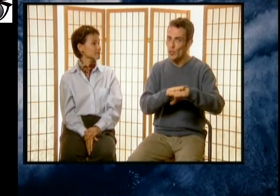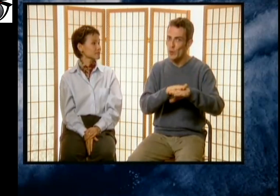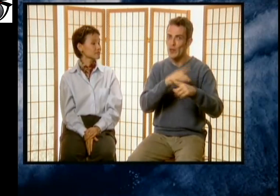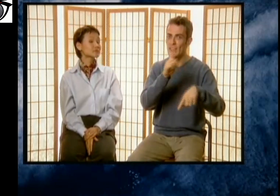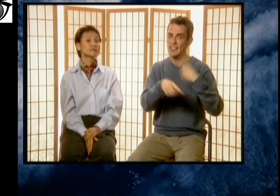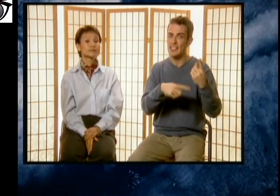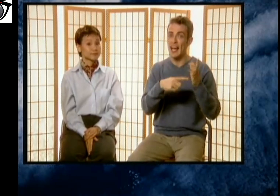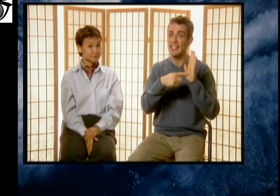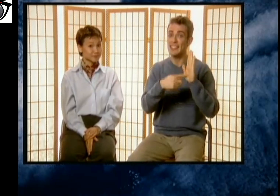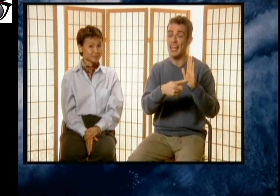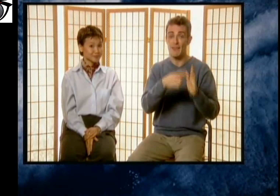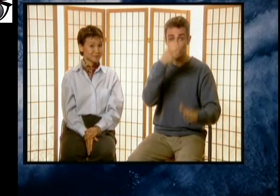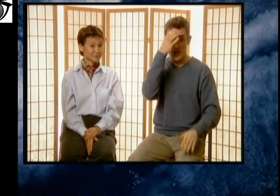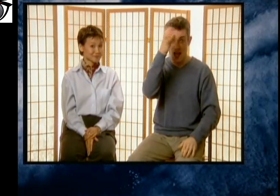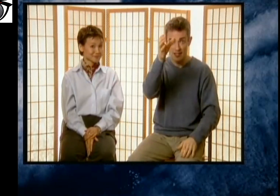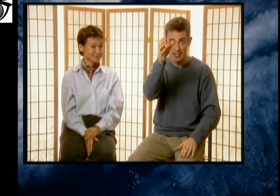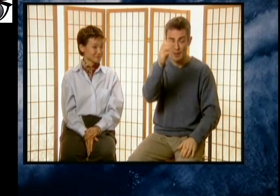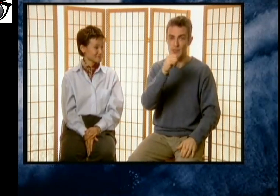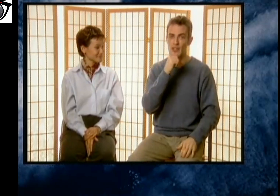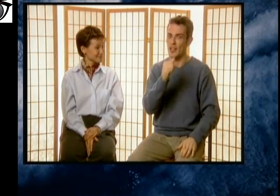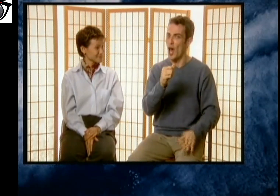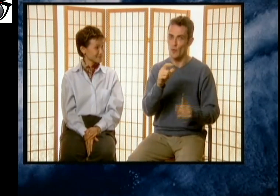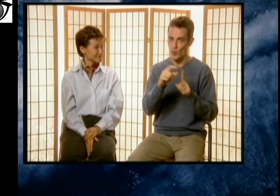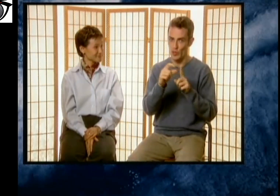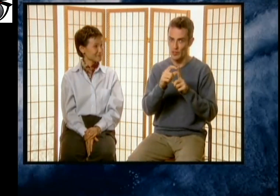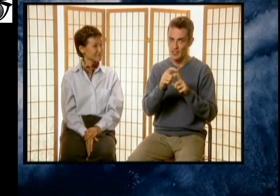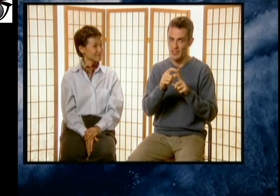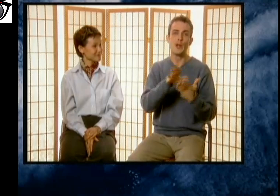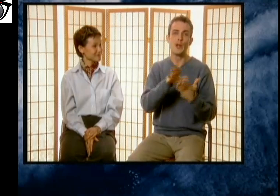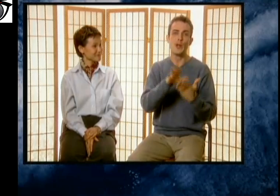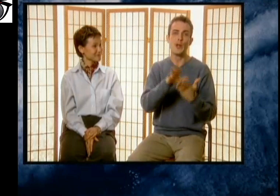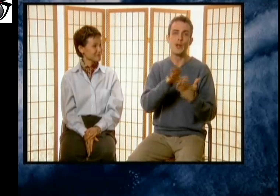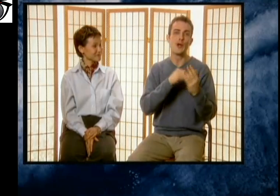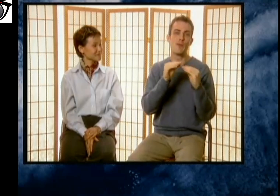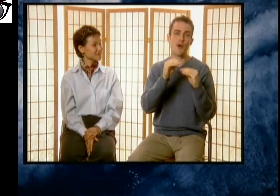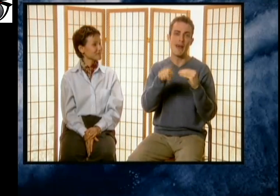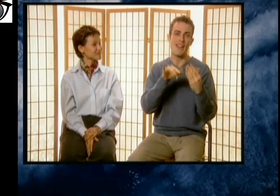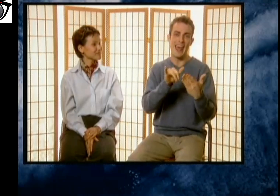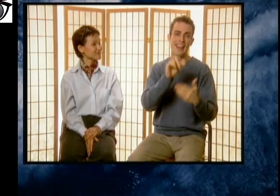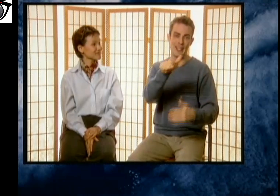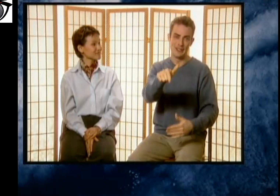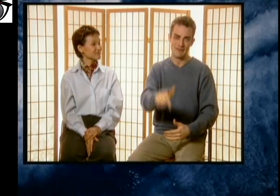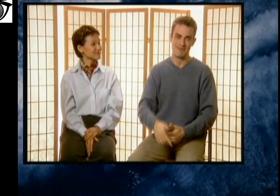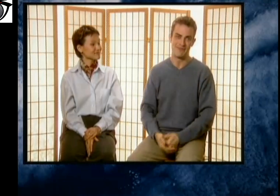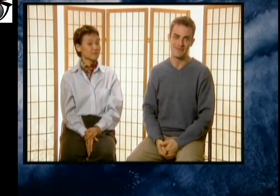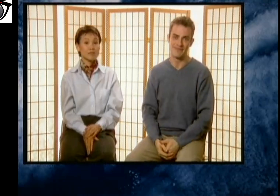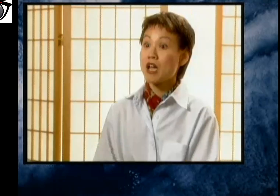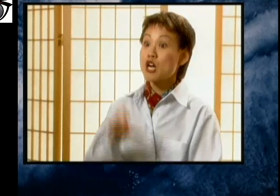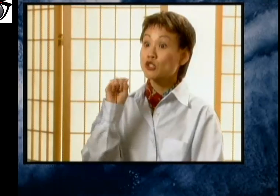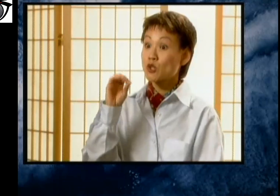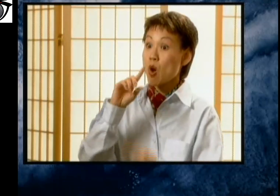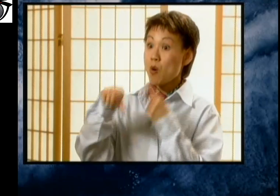want to warn you that signs stand for concepts, not words. But we'll learn more about that later.